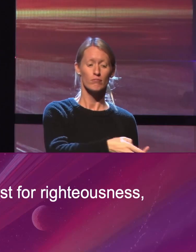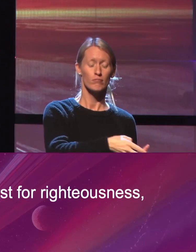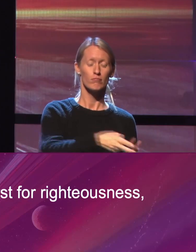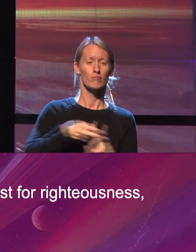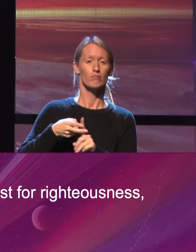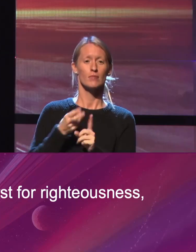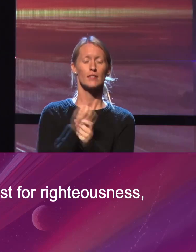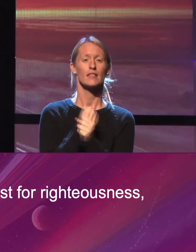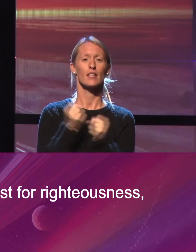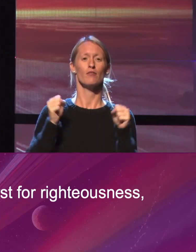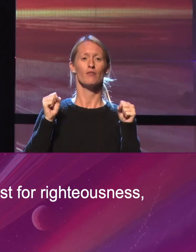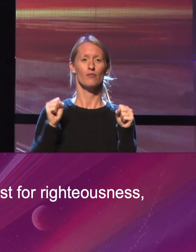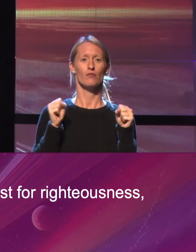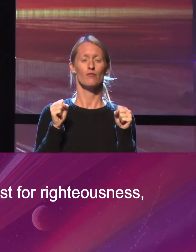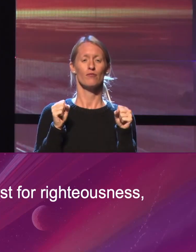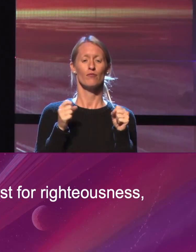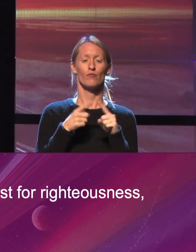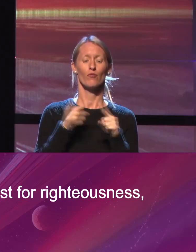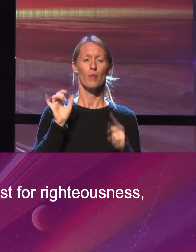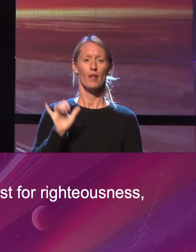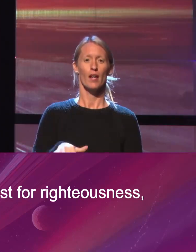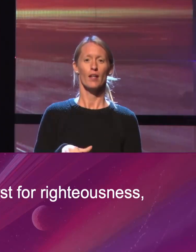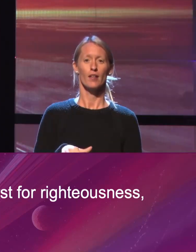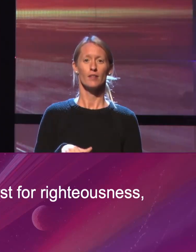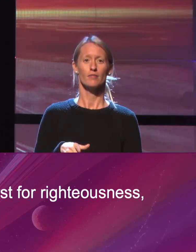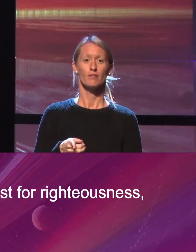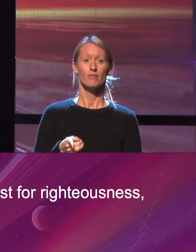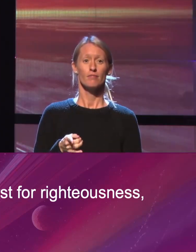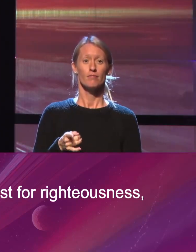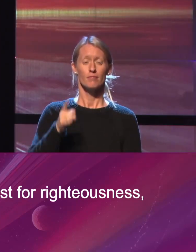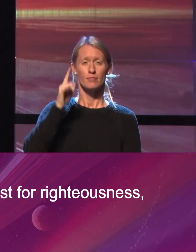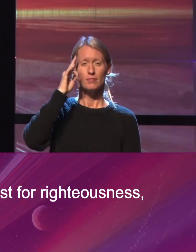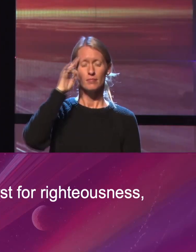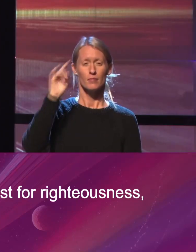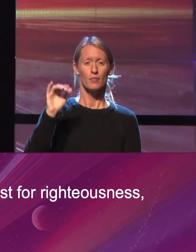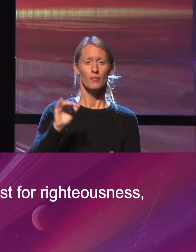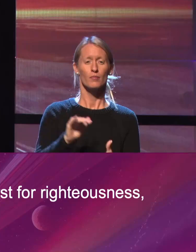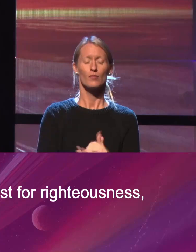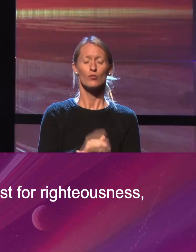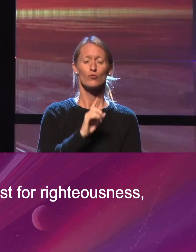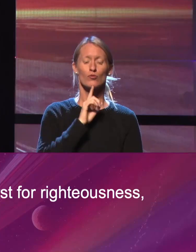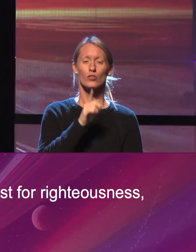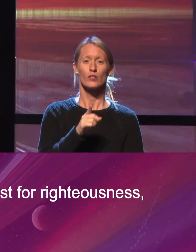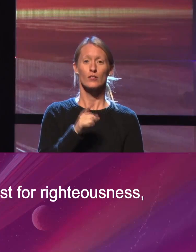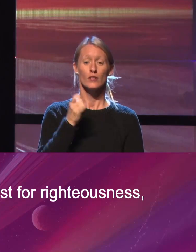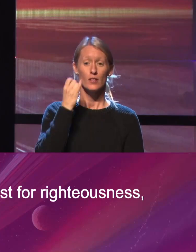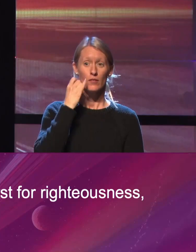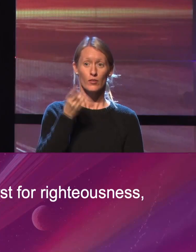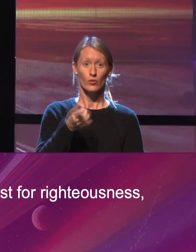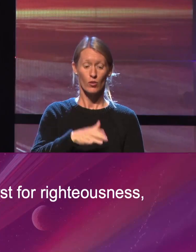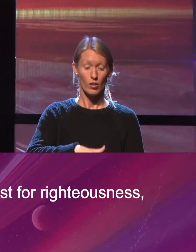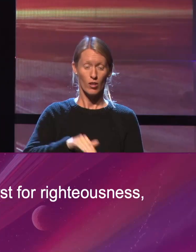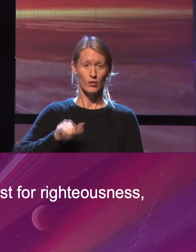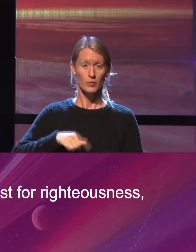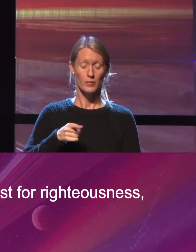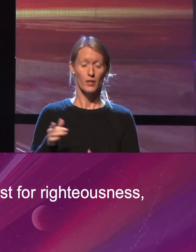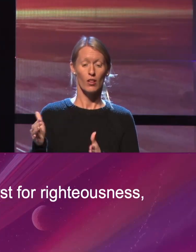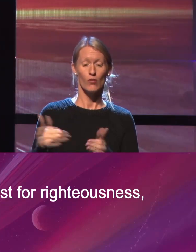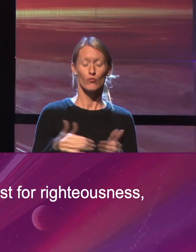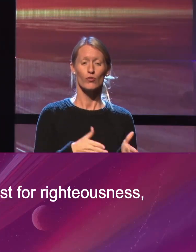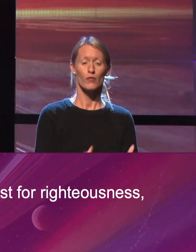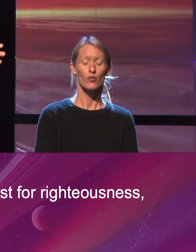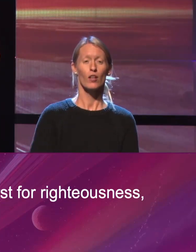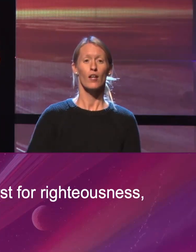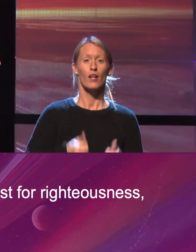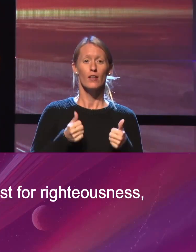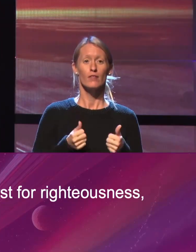And that you come into a space of true belief that you're called to be a river of life, right? I mean, Jesus said it in the Gospel of